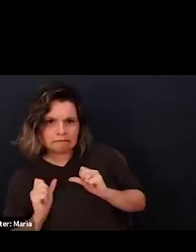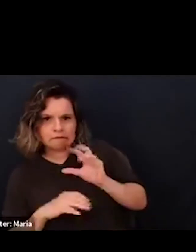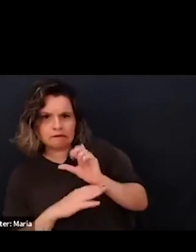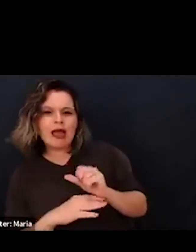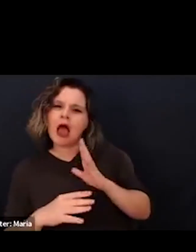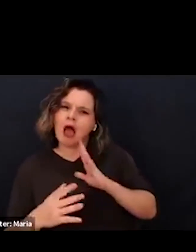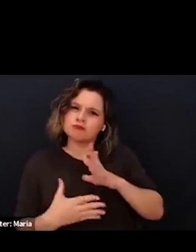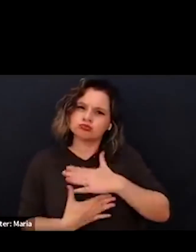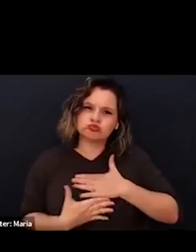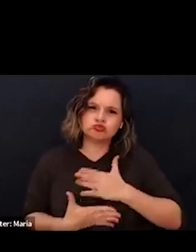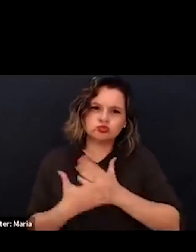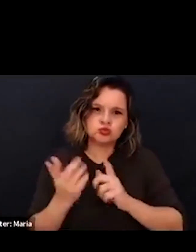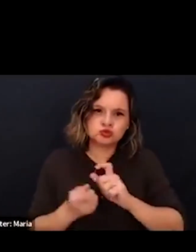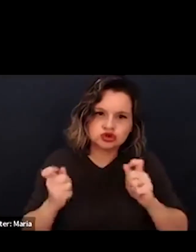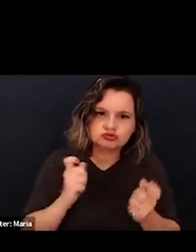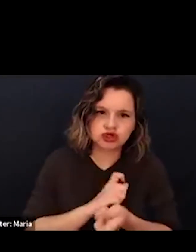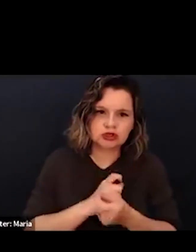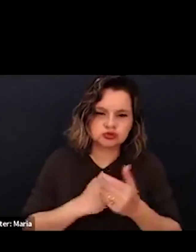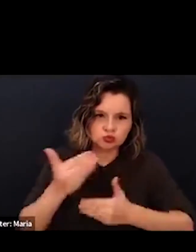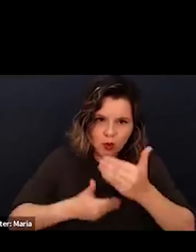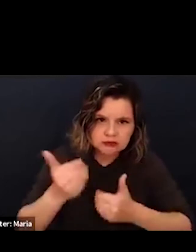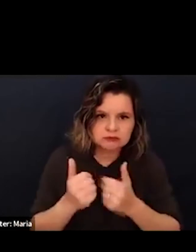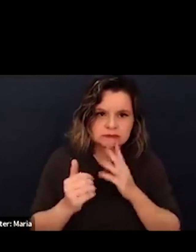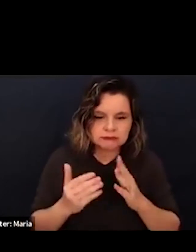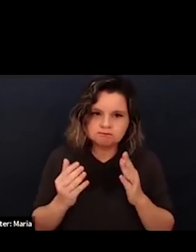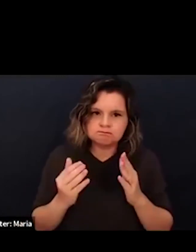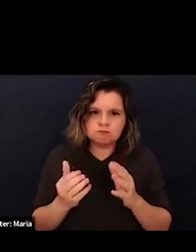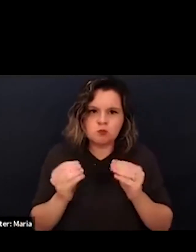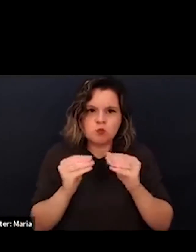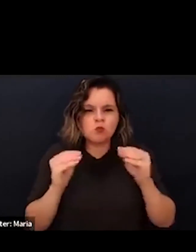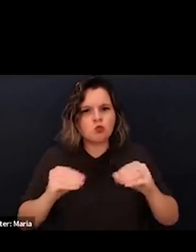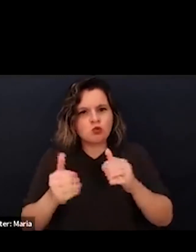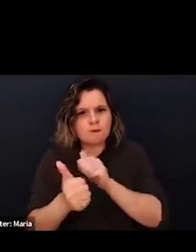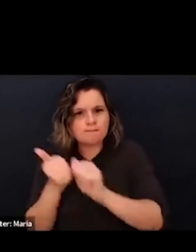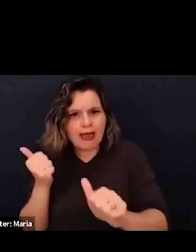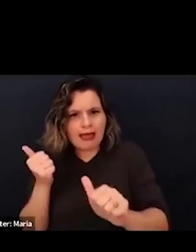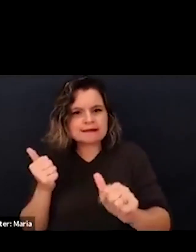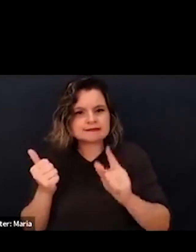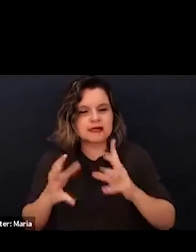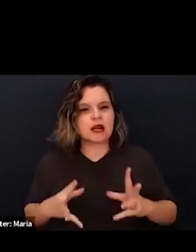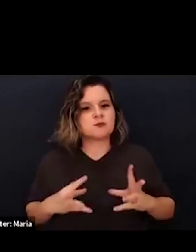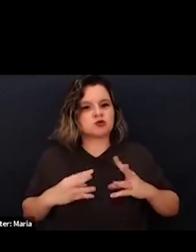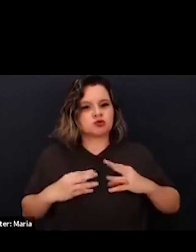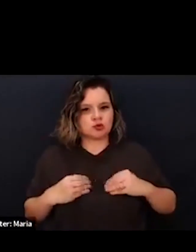challenge and part of the change process is moving beyond initial defensive reactions and absorbing